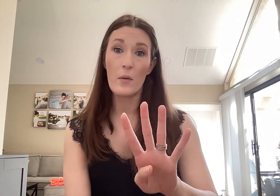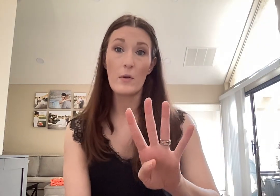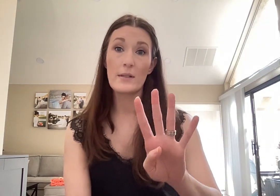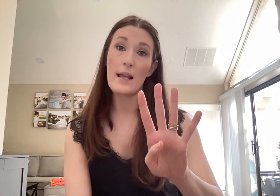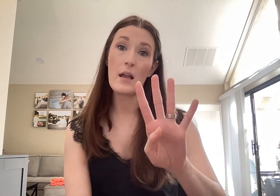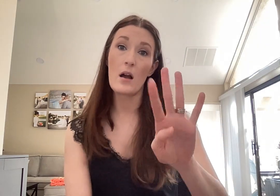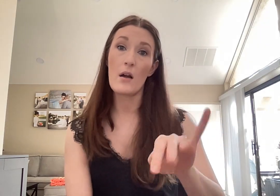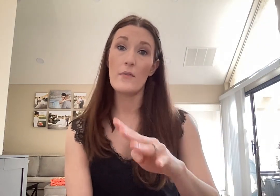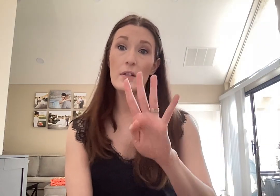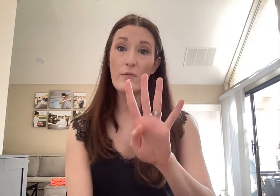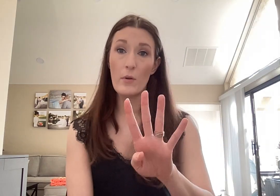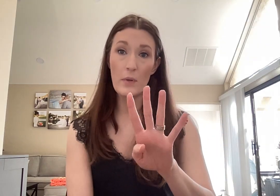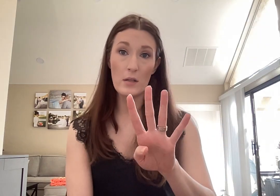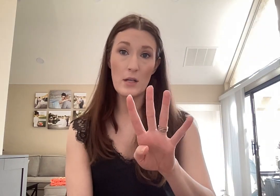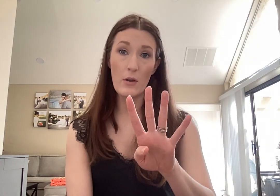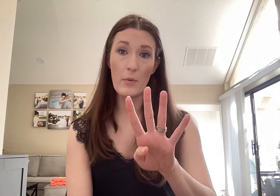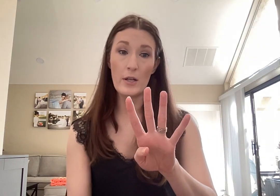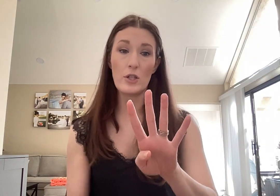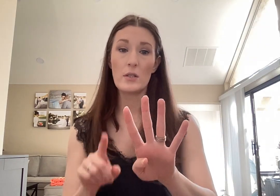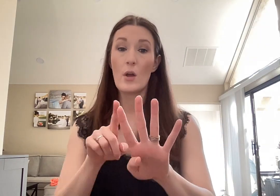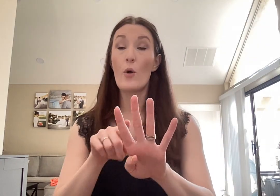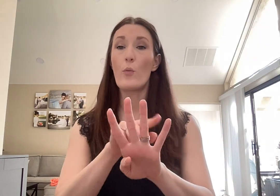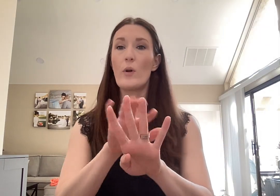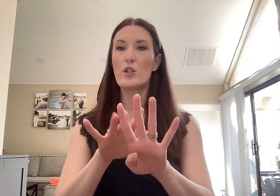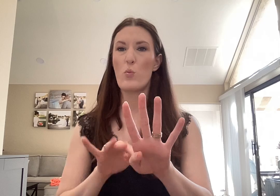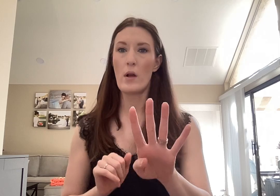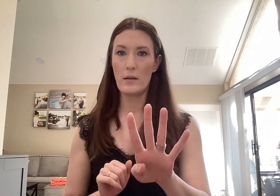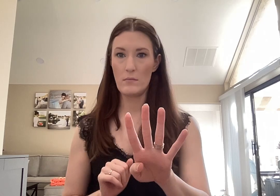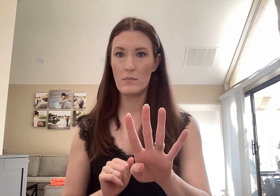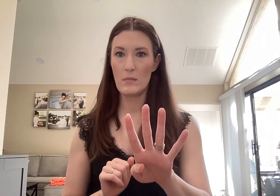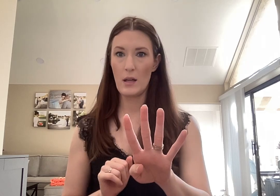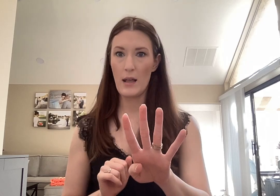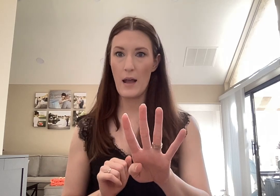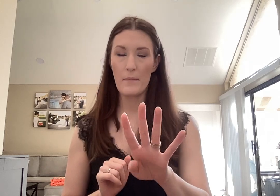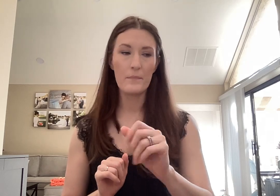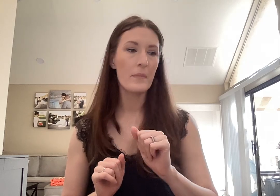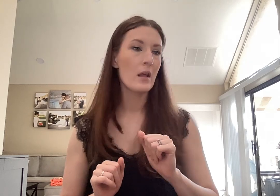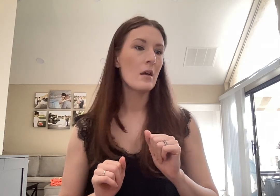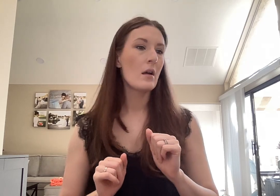We're saying of these 4 military branches, which one, okay?